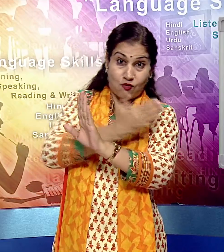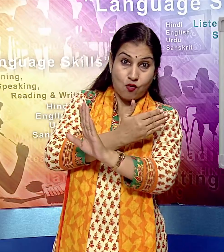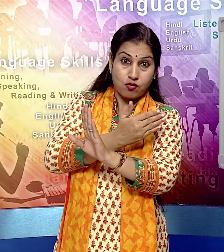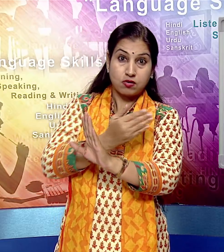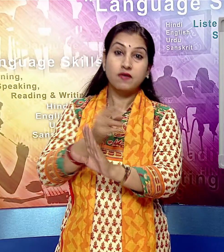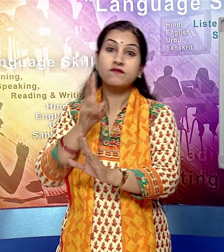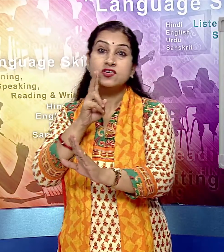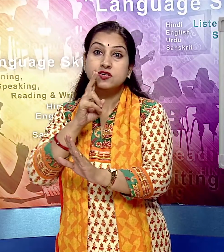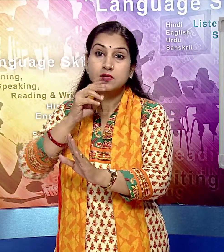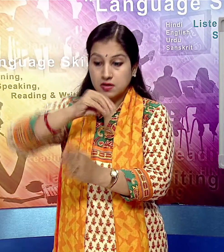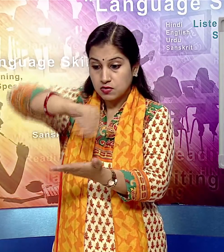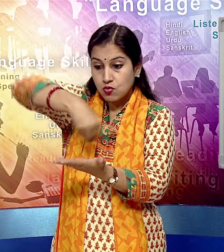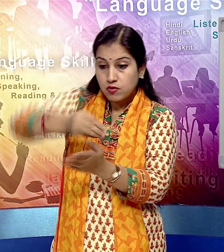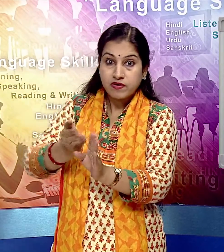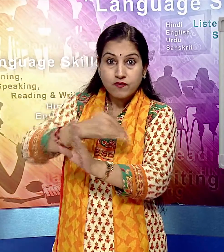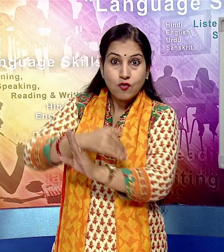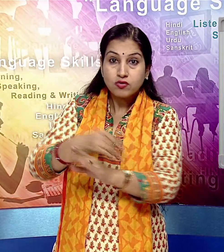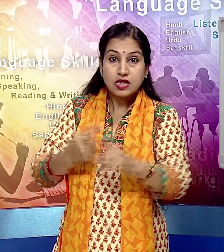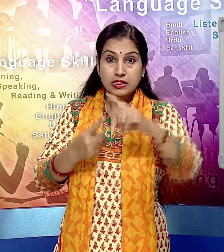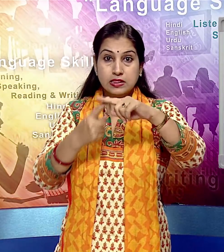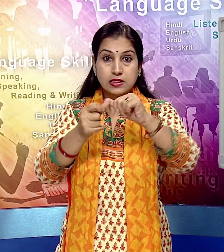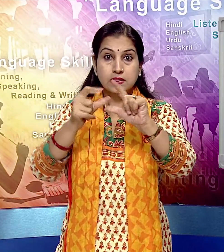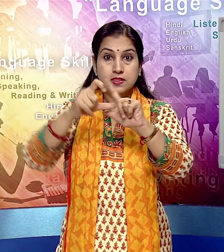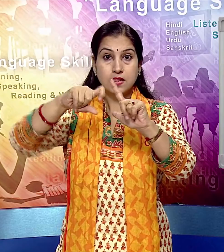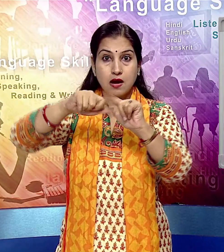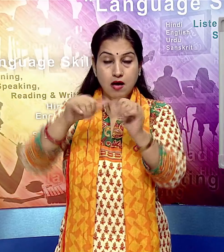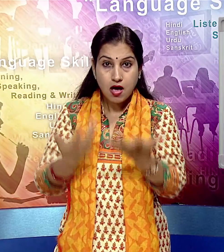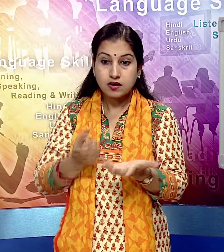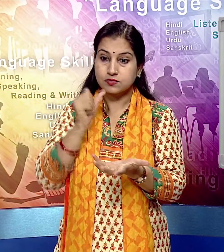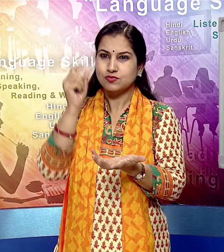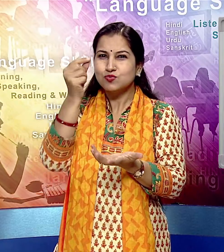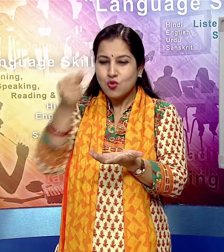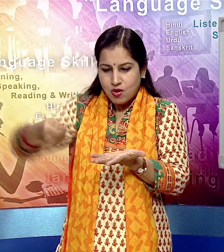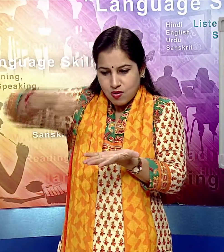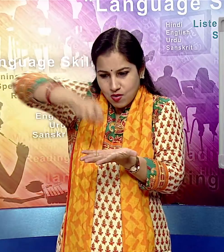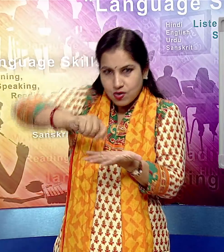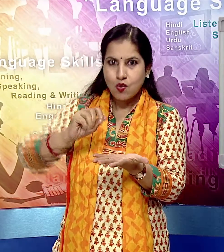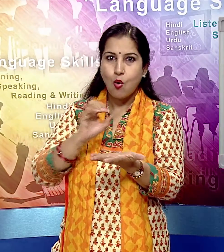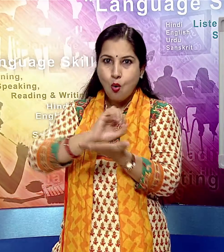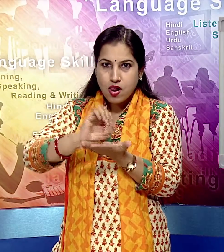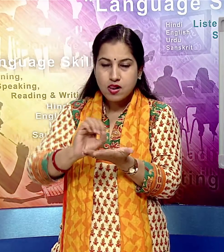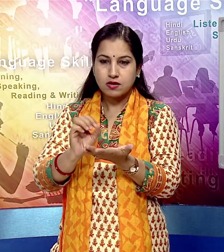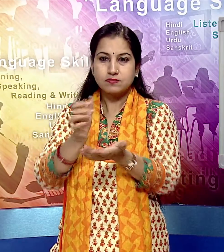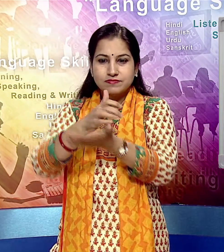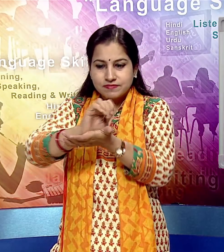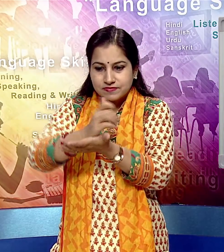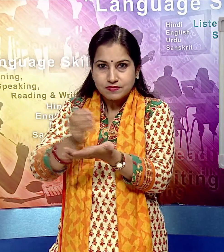vegetable, you do tadka. You put oil and little bit of jeera and do